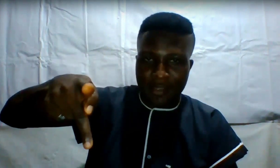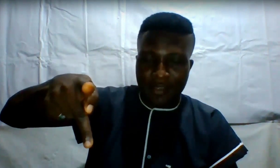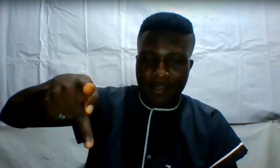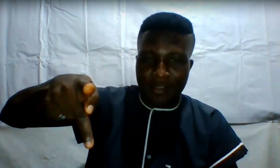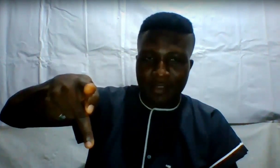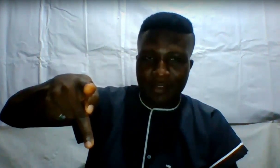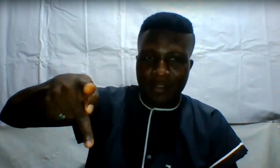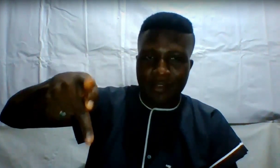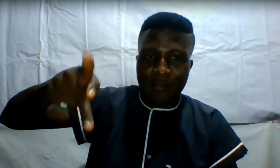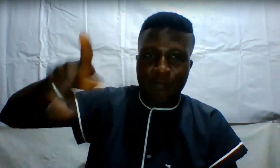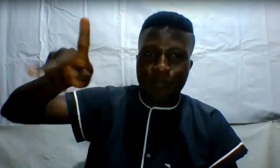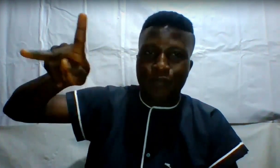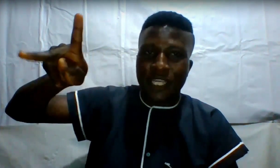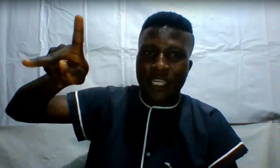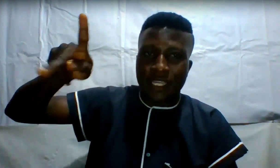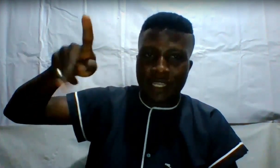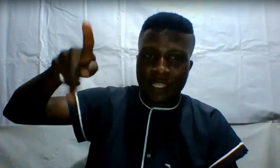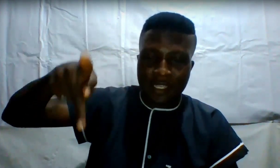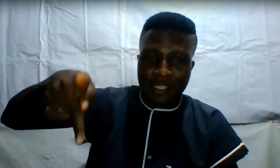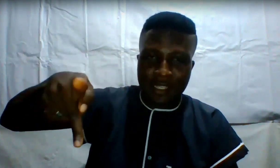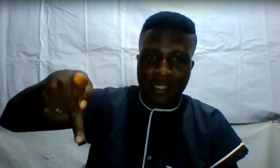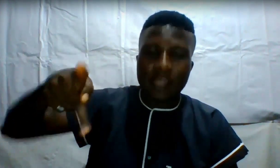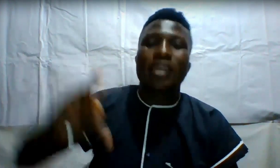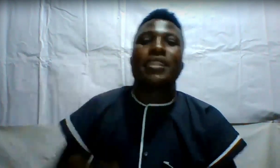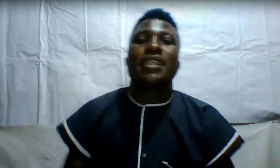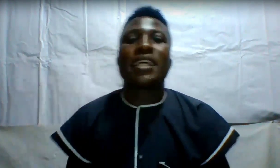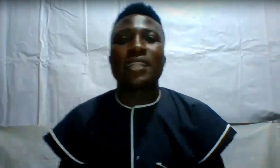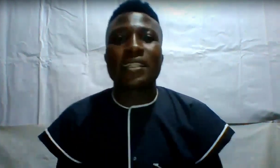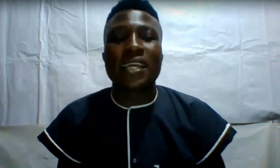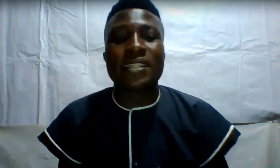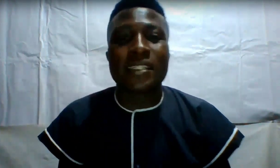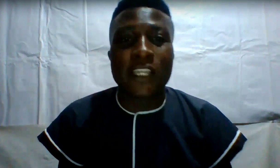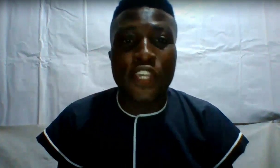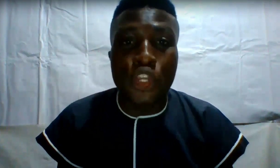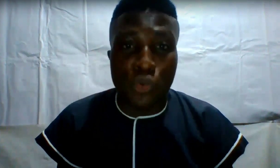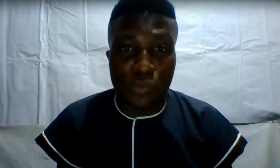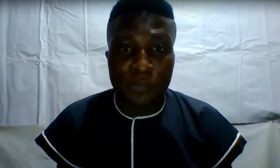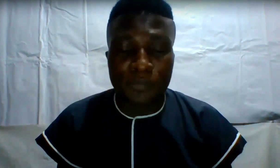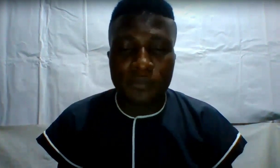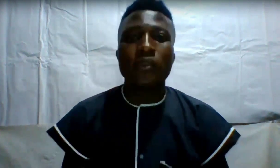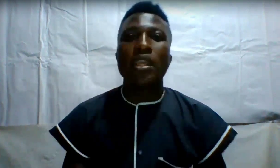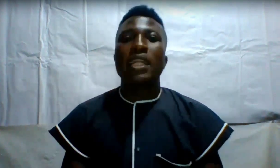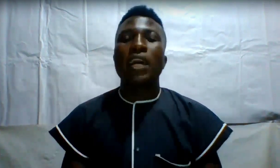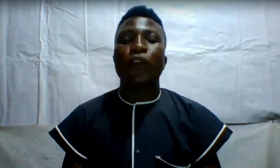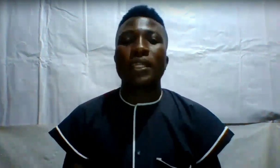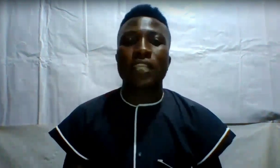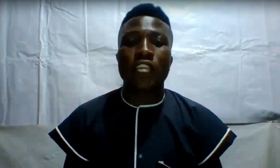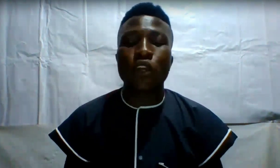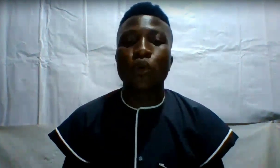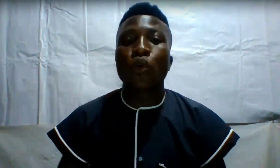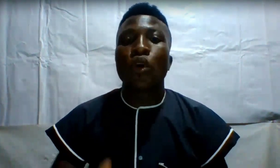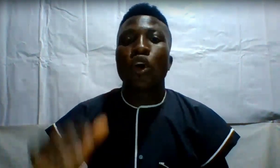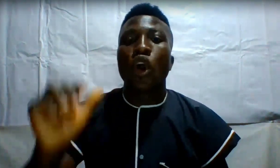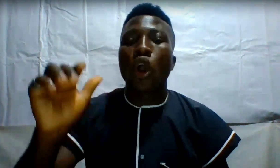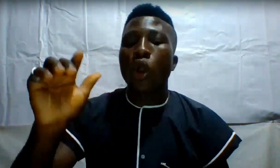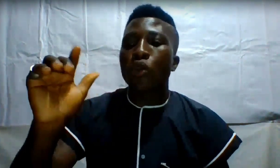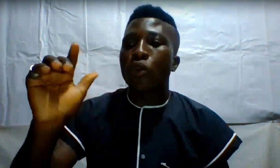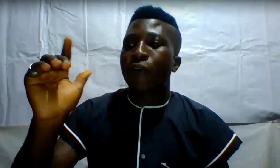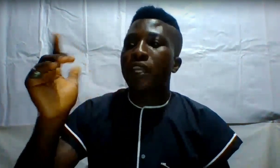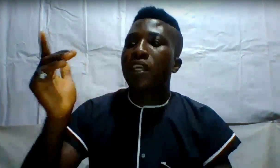P. The next letter is letter Q. Now for letter Q, all your finger, your middle